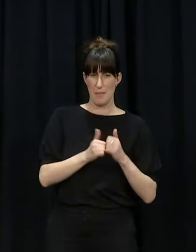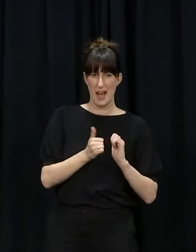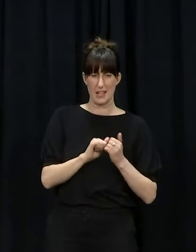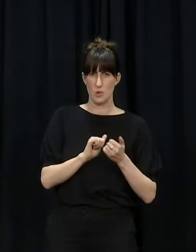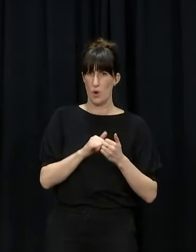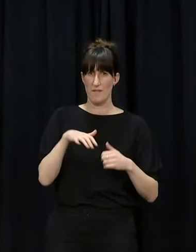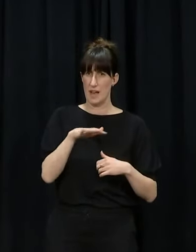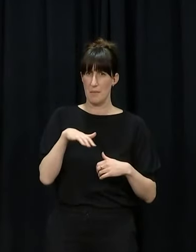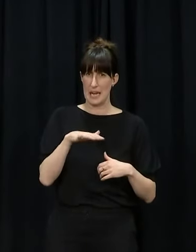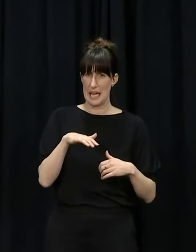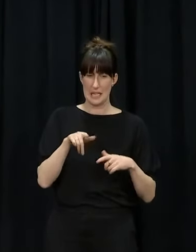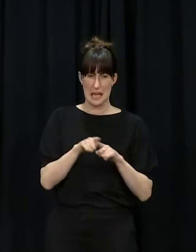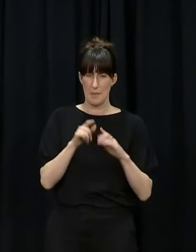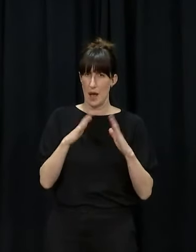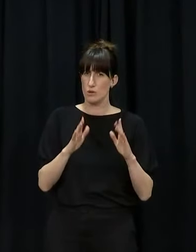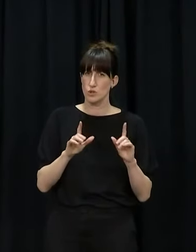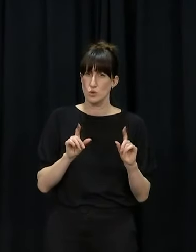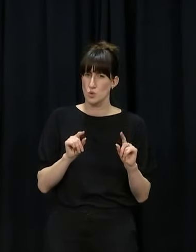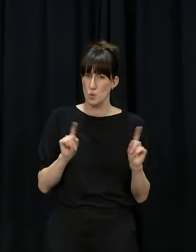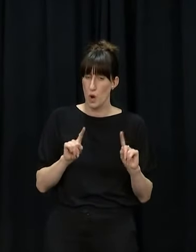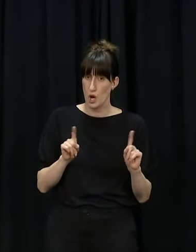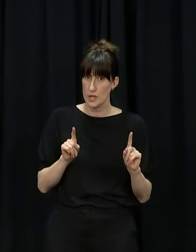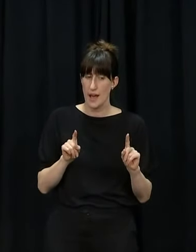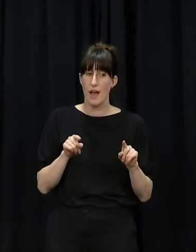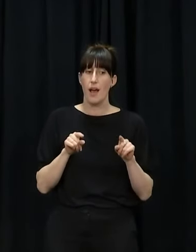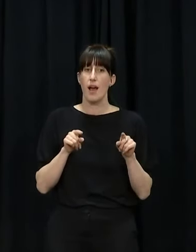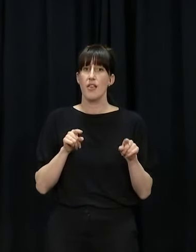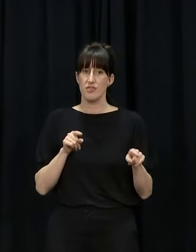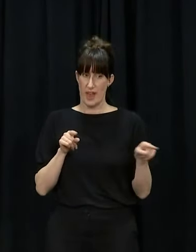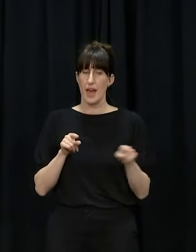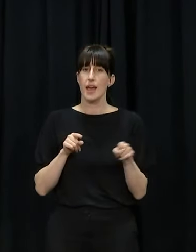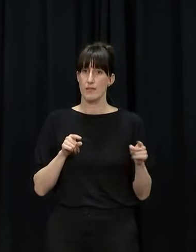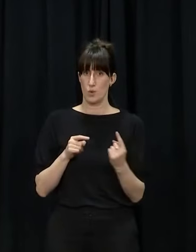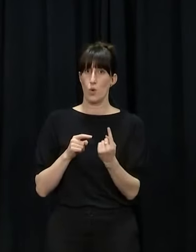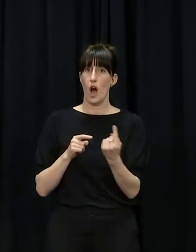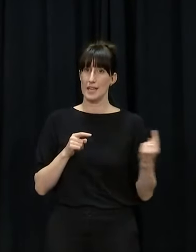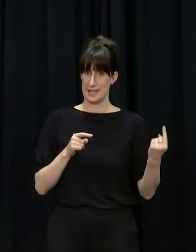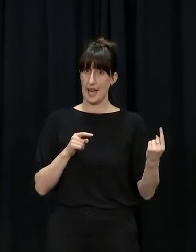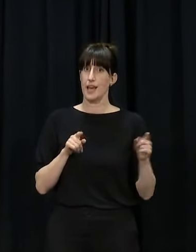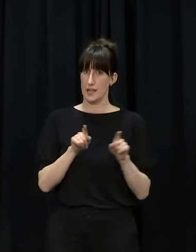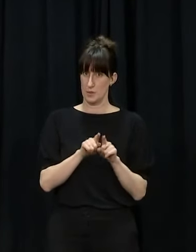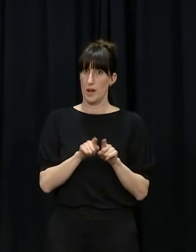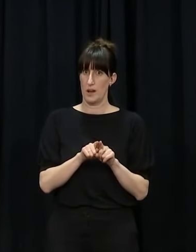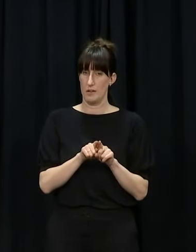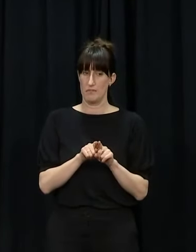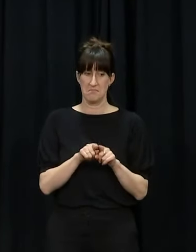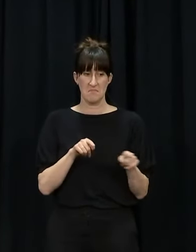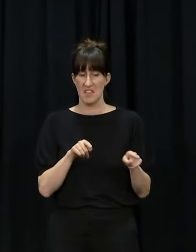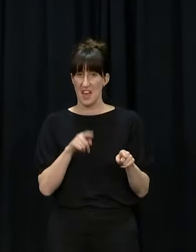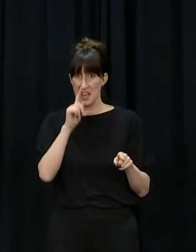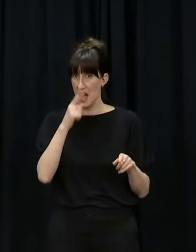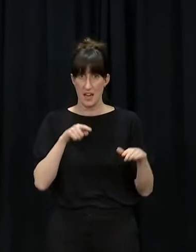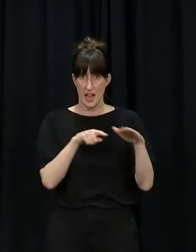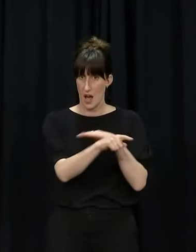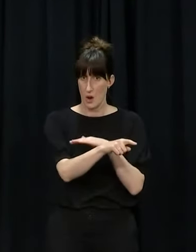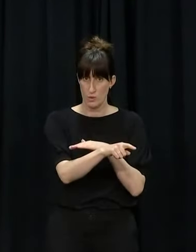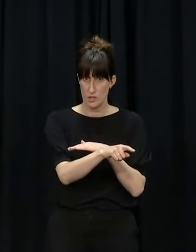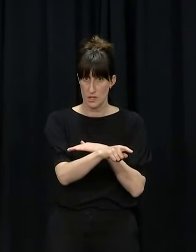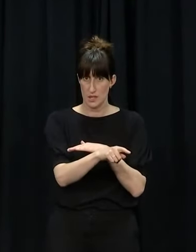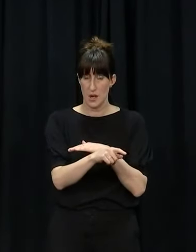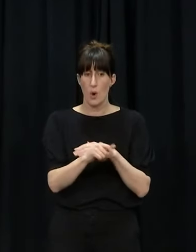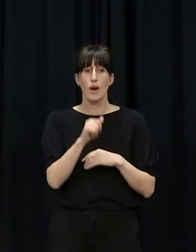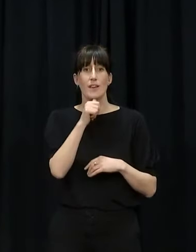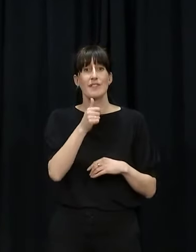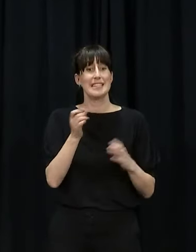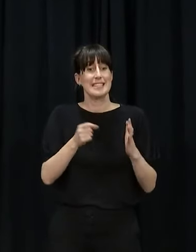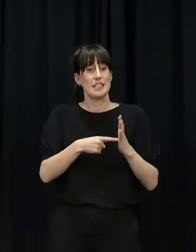is a new thing, they are required to isolate as well, and this means they can't go out for any purpose, or if they're an essential